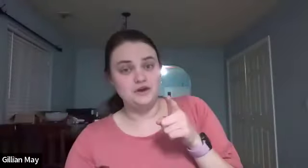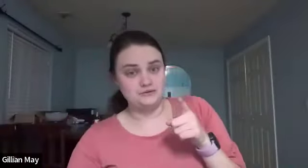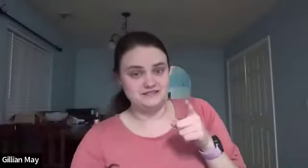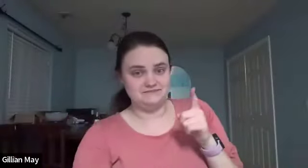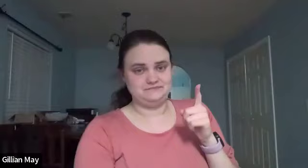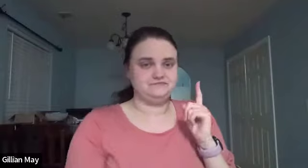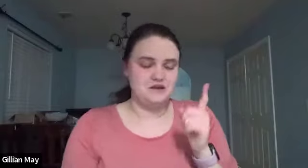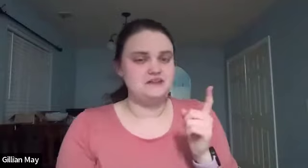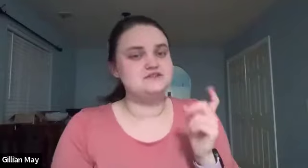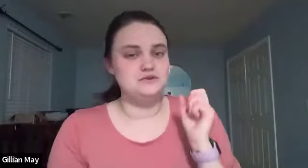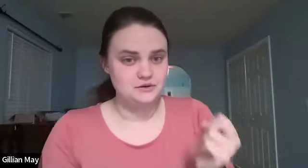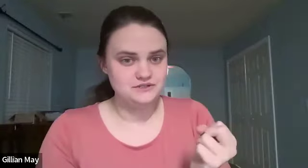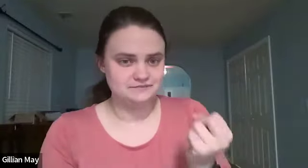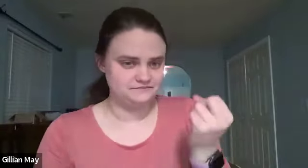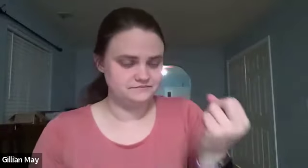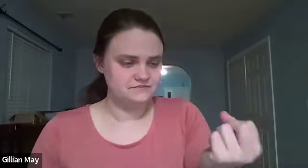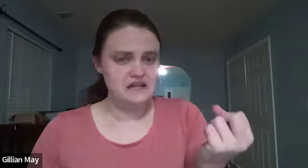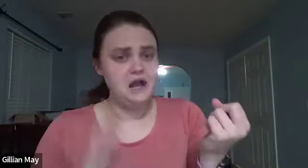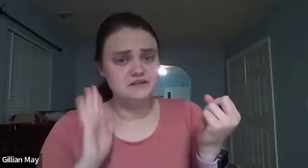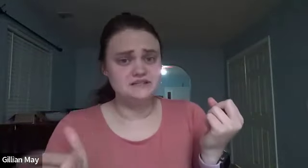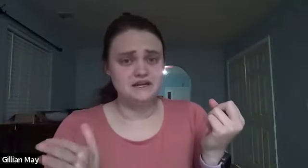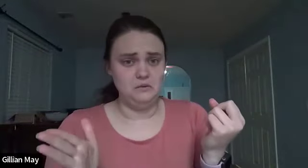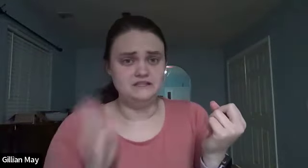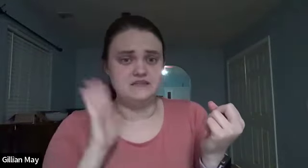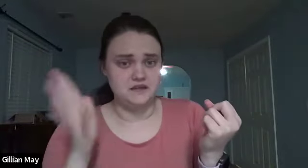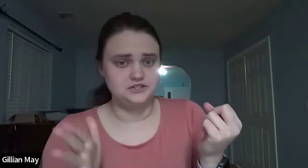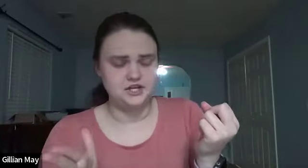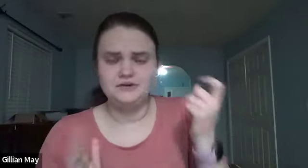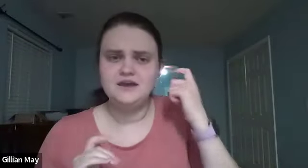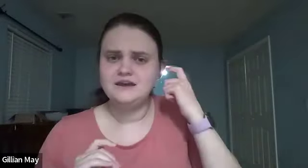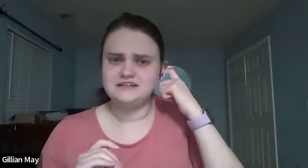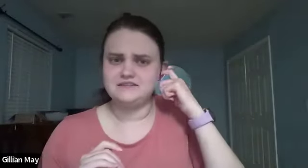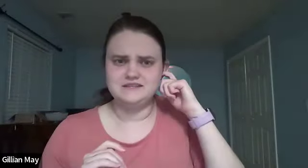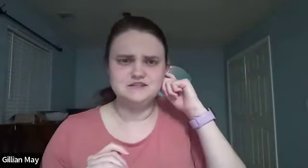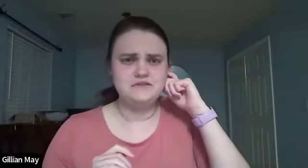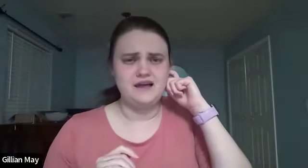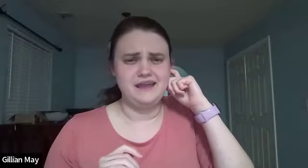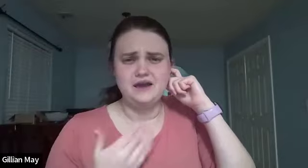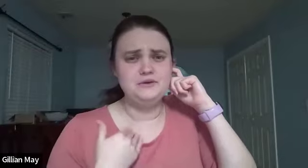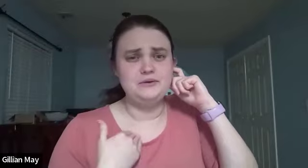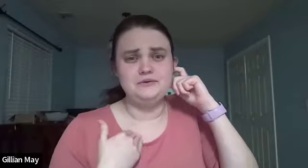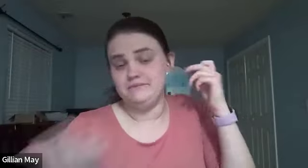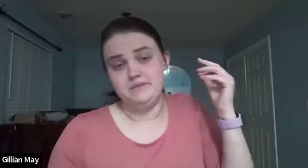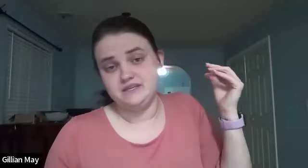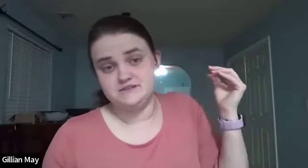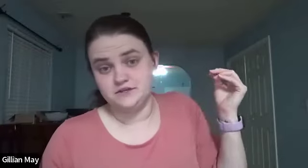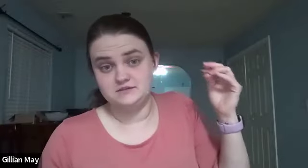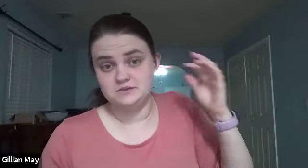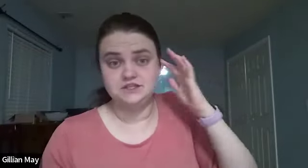Goat. Okay, so goat. I'm gonna sign it once and then I'll show you because like this is one that like I don't know, it may be easy for you guys once I show